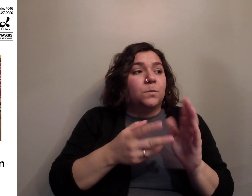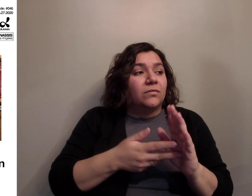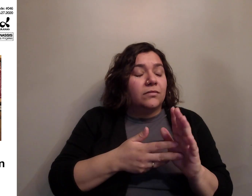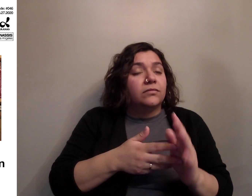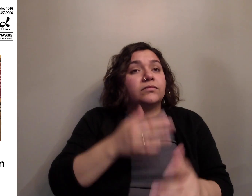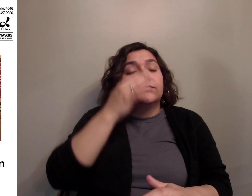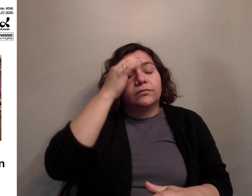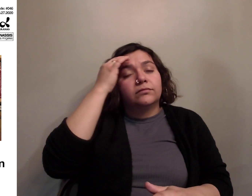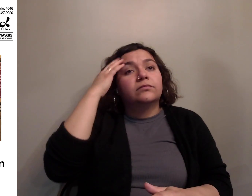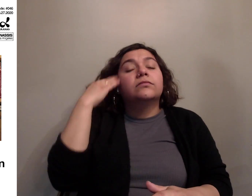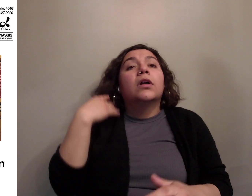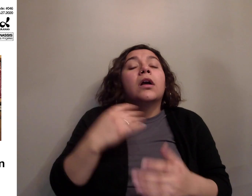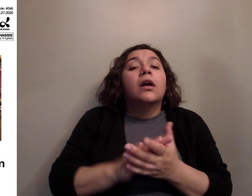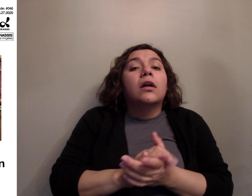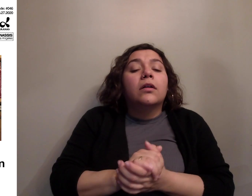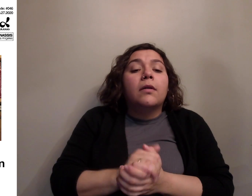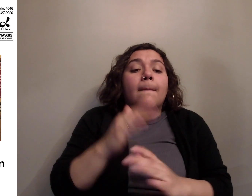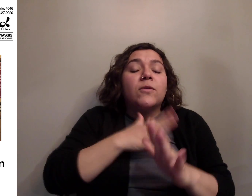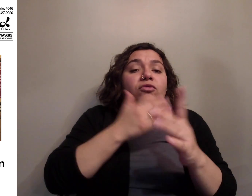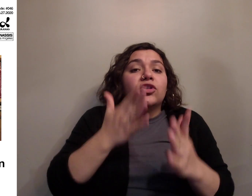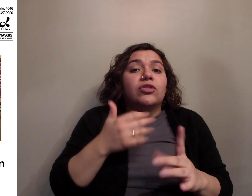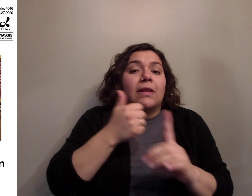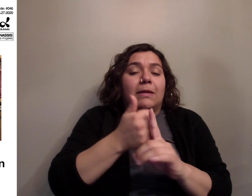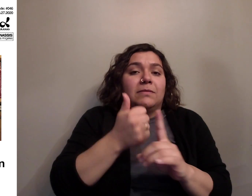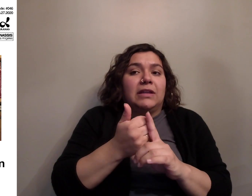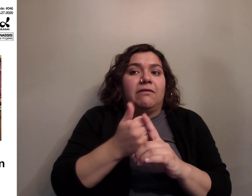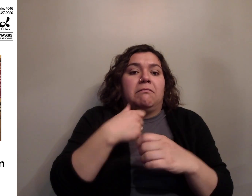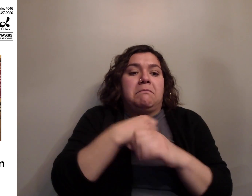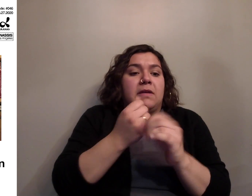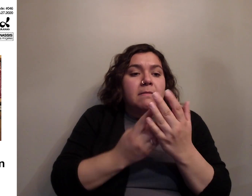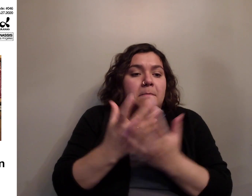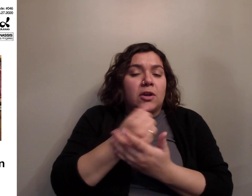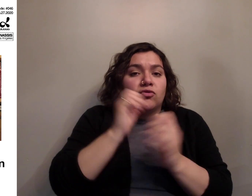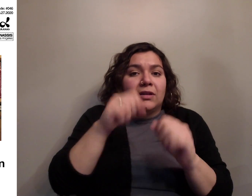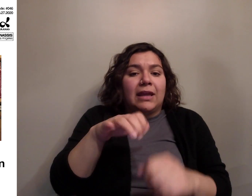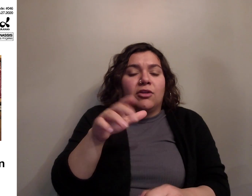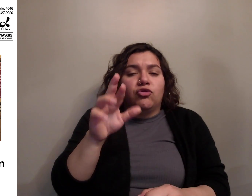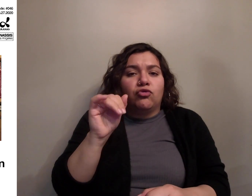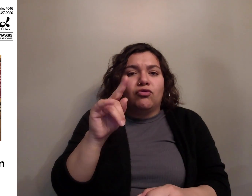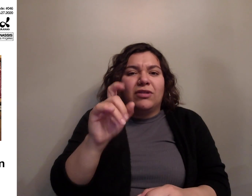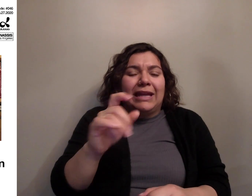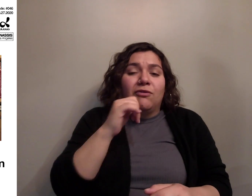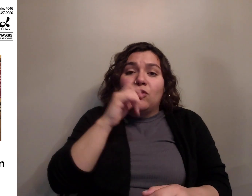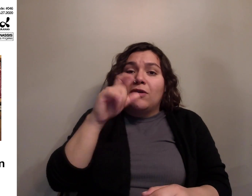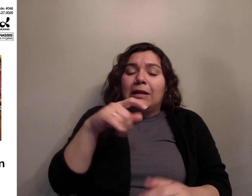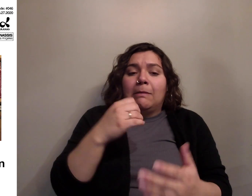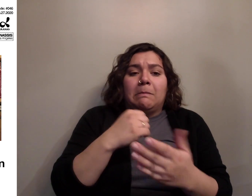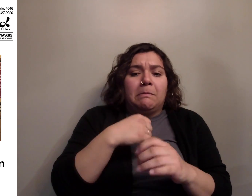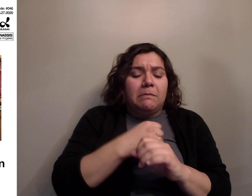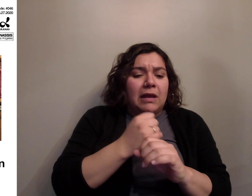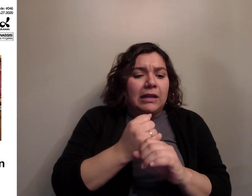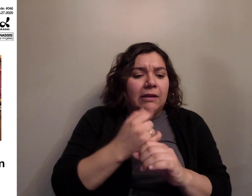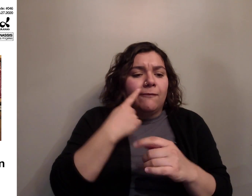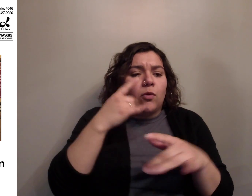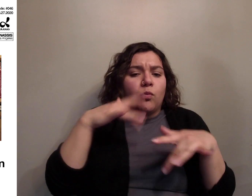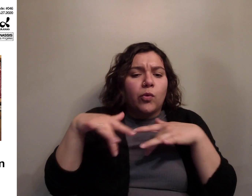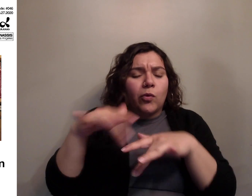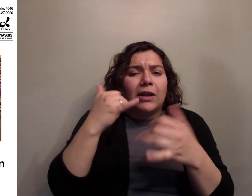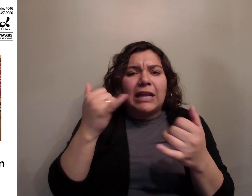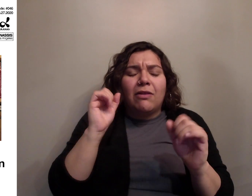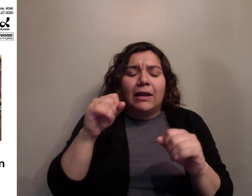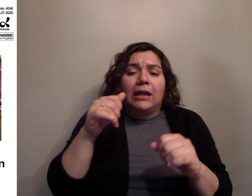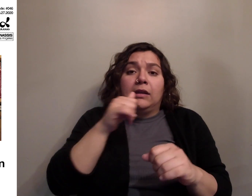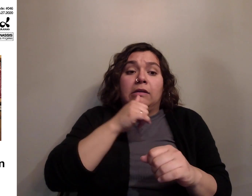And, the answer to that was so often, well, musicians make their money touring. They don't need money